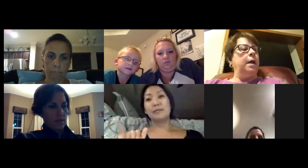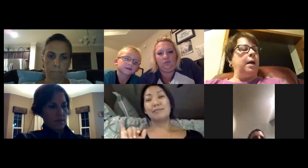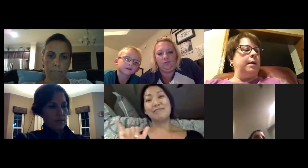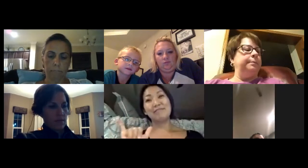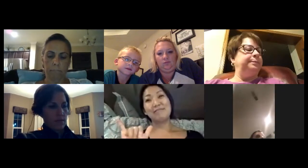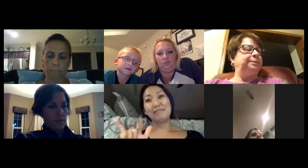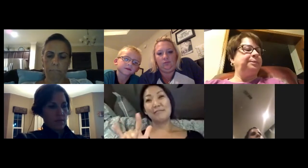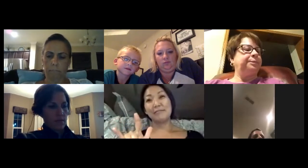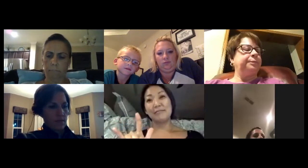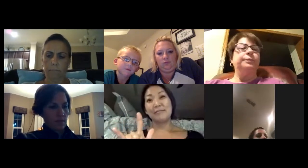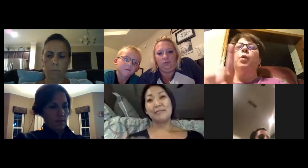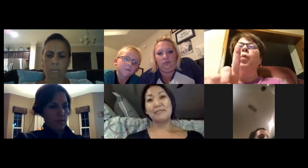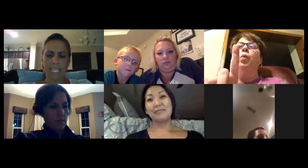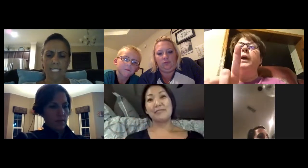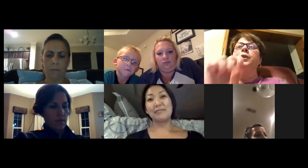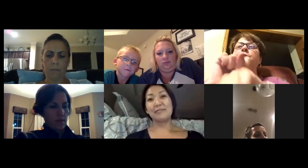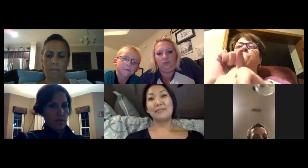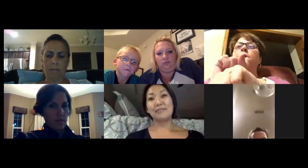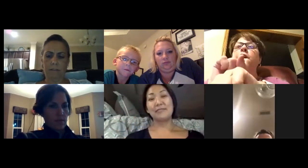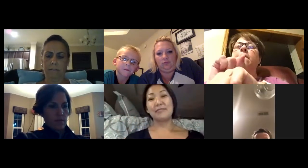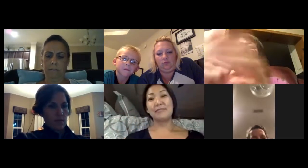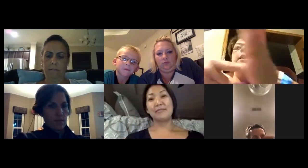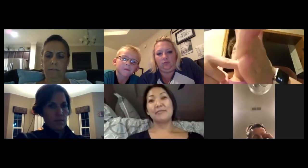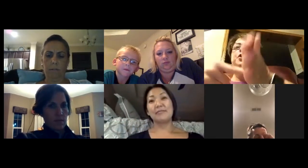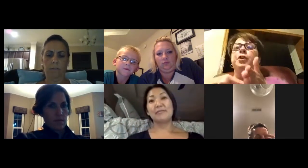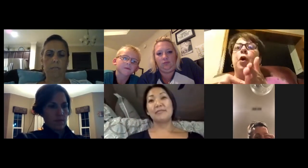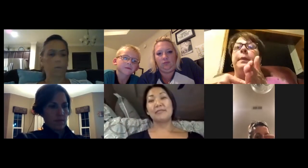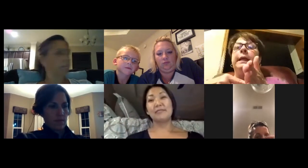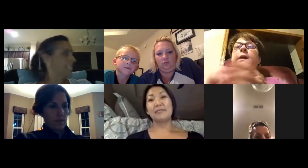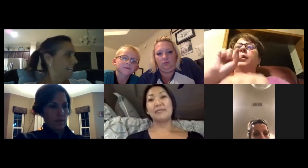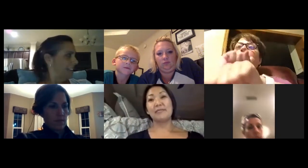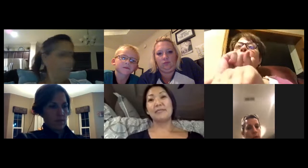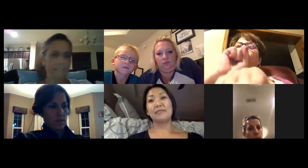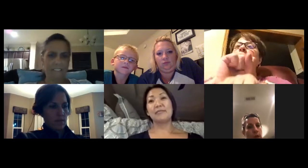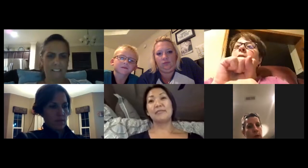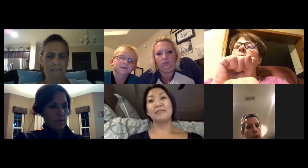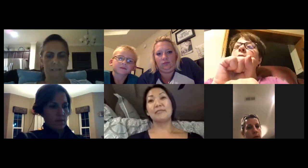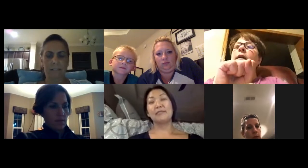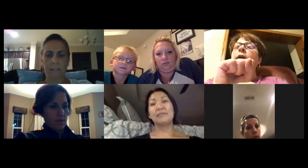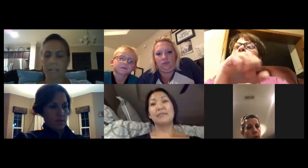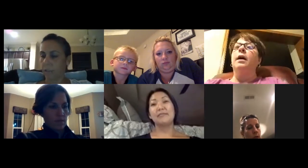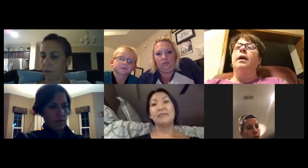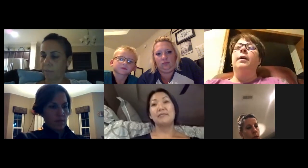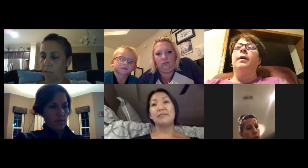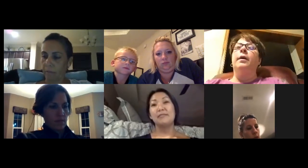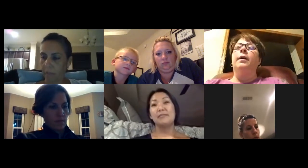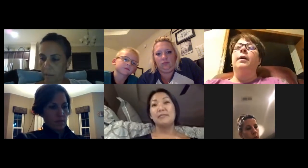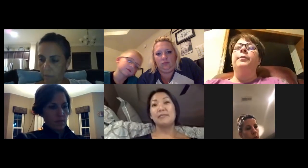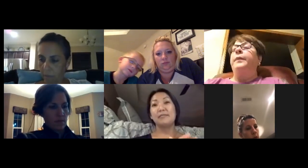Um, where's your work? Show me your work. Um, when